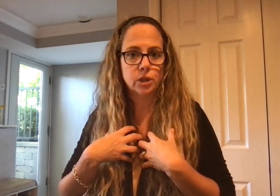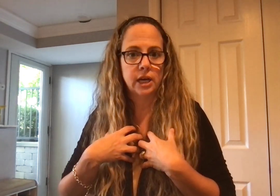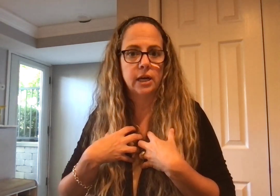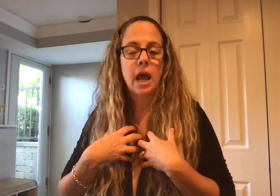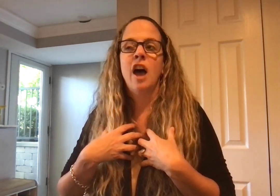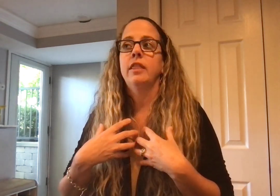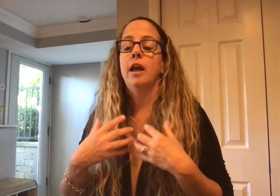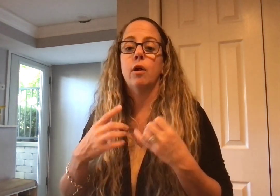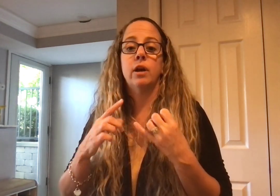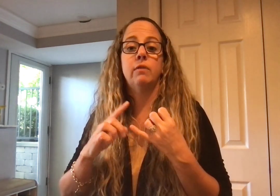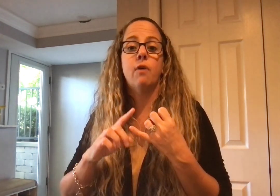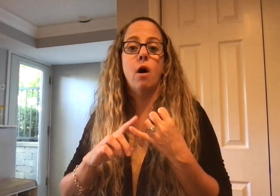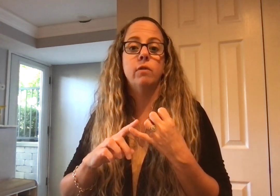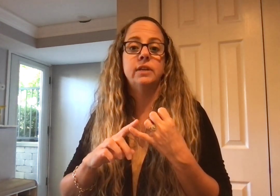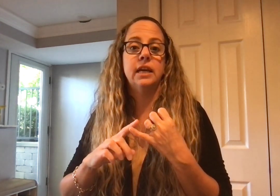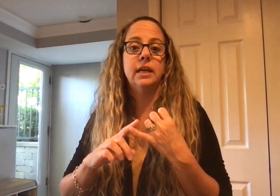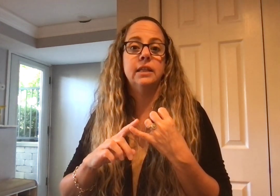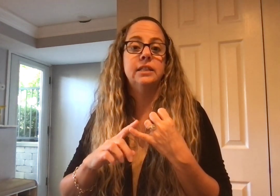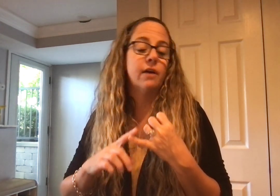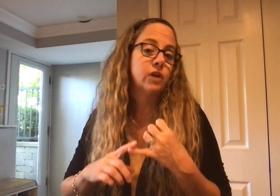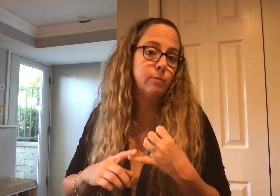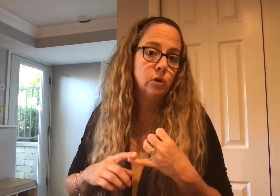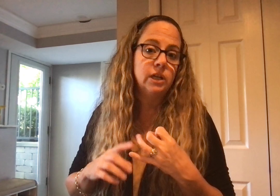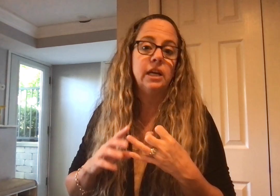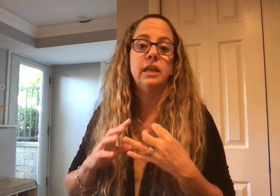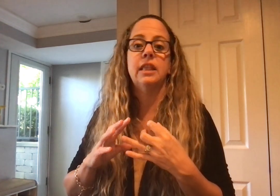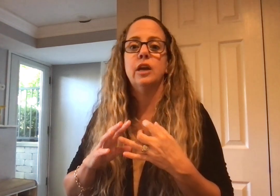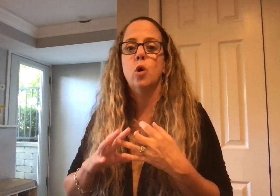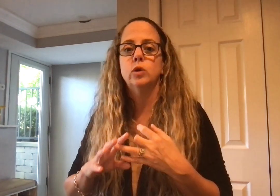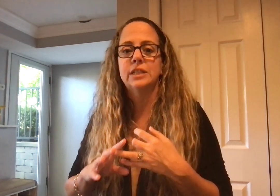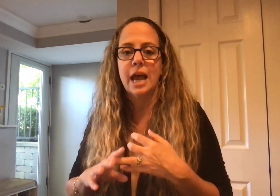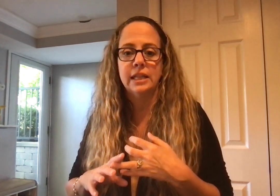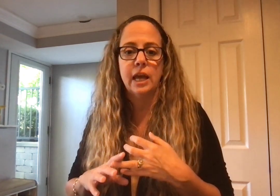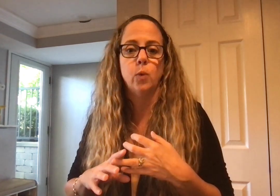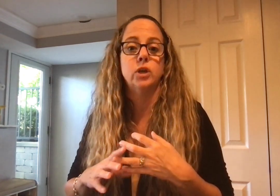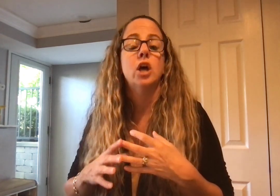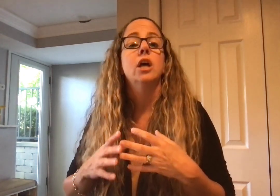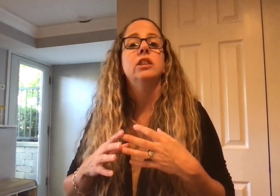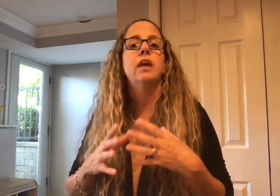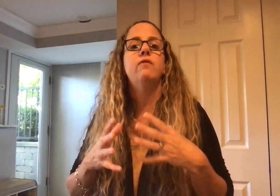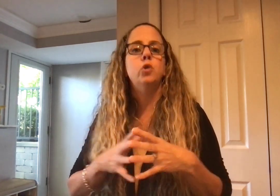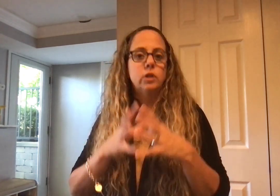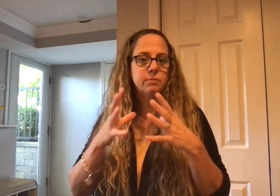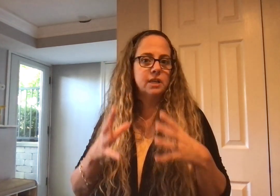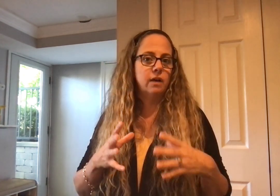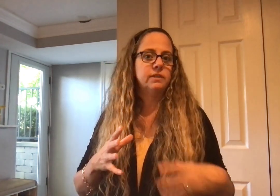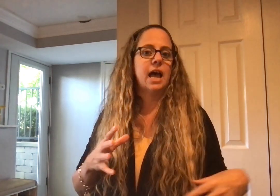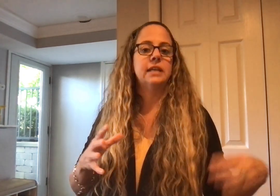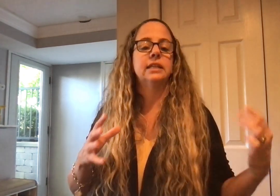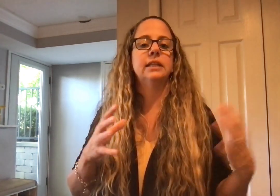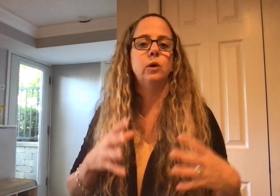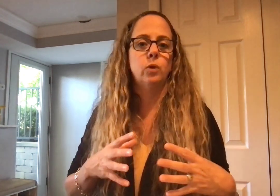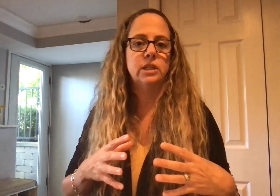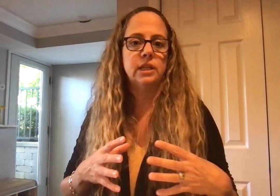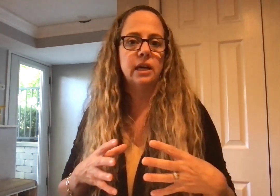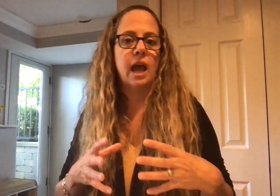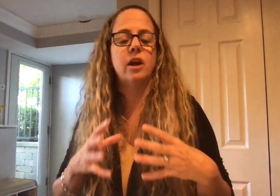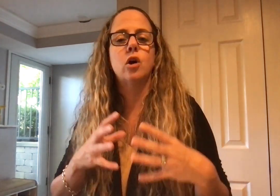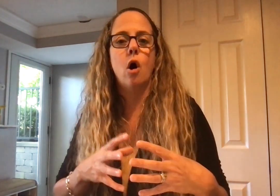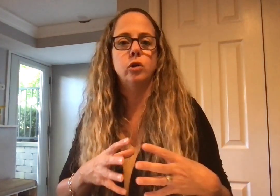person. They're involved in the deaf community. They know sign language. They view themselves as a linguistic and a